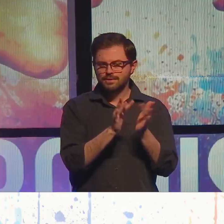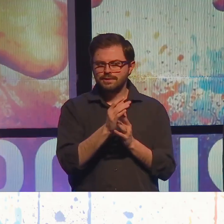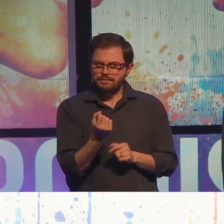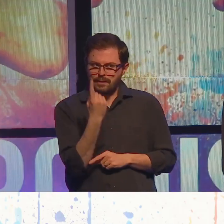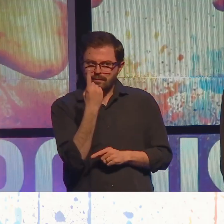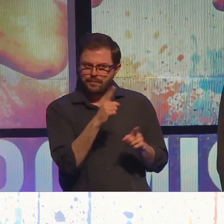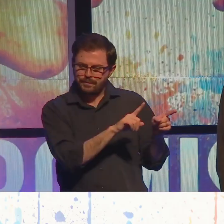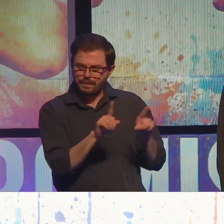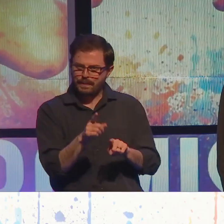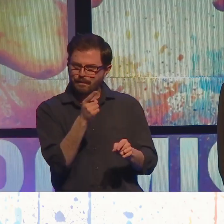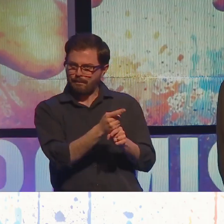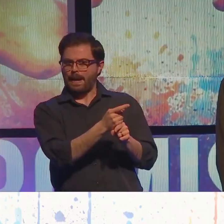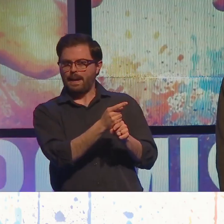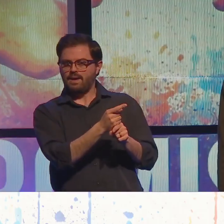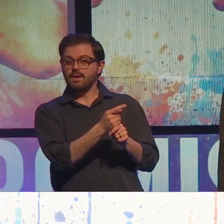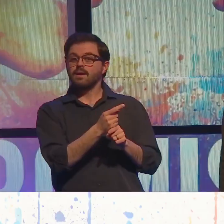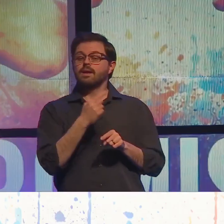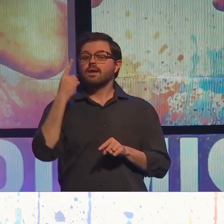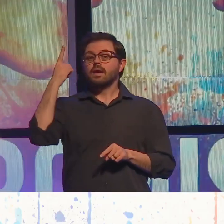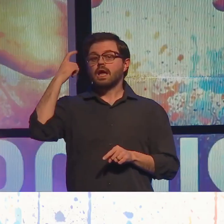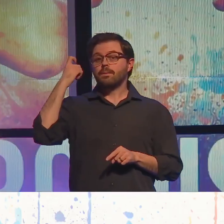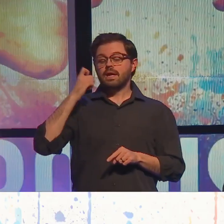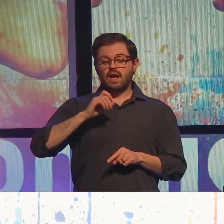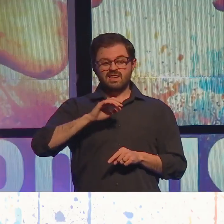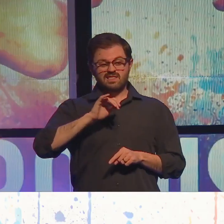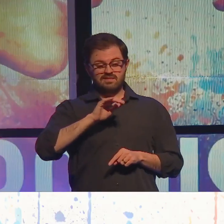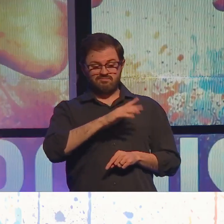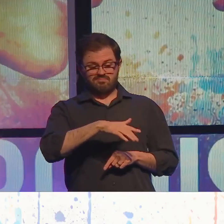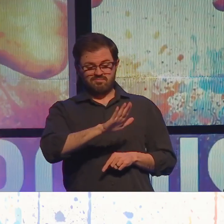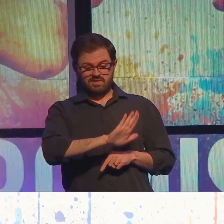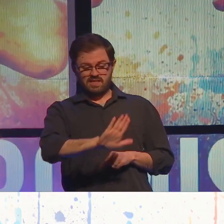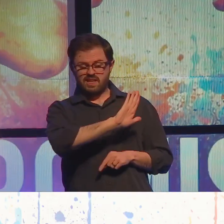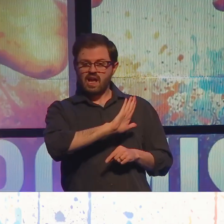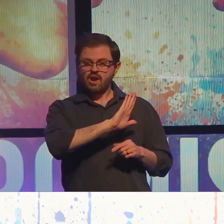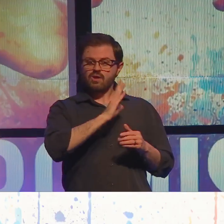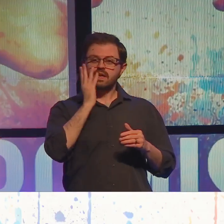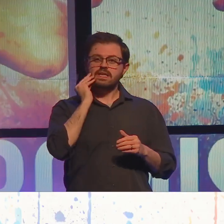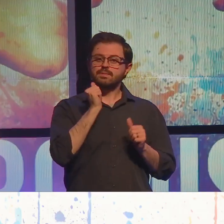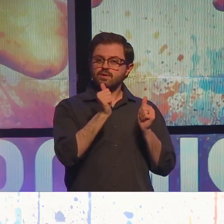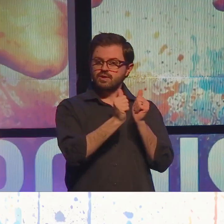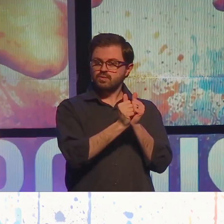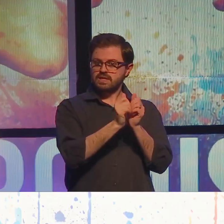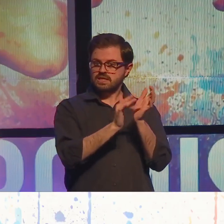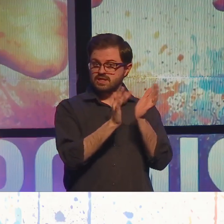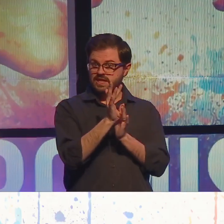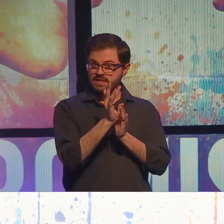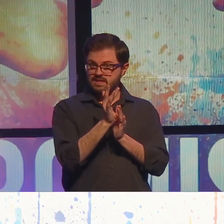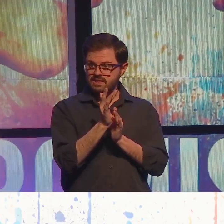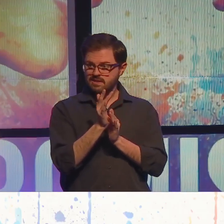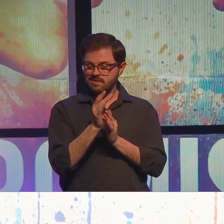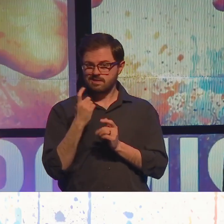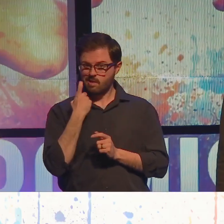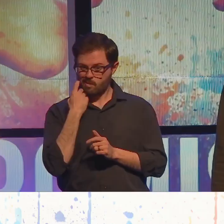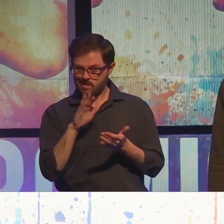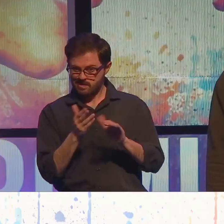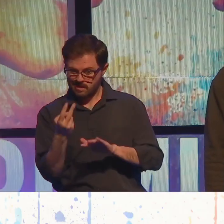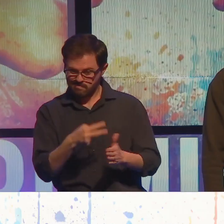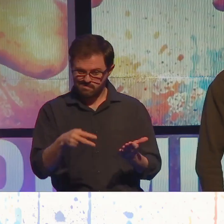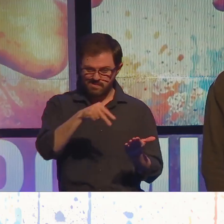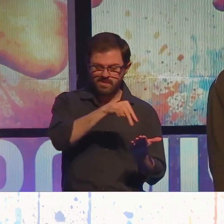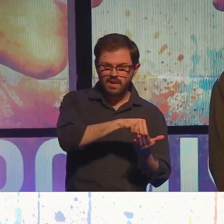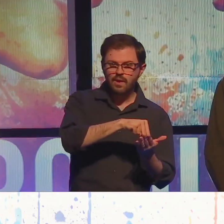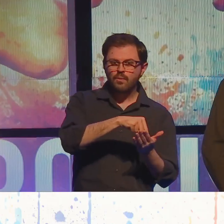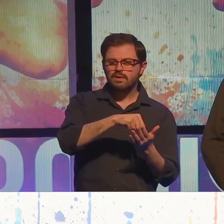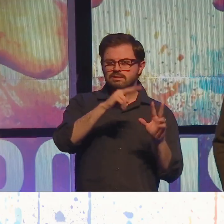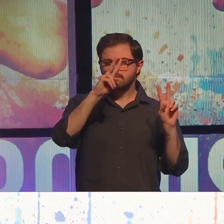Why? Because the experience with the resurrected Jesus was paranormal in this story, right? It was